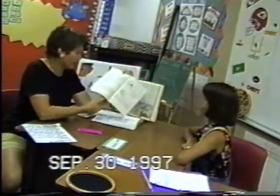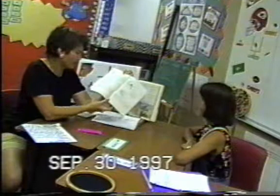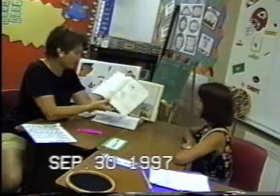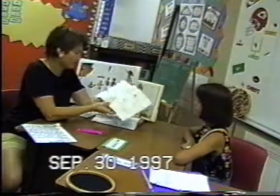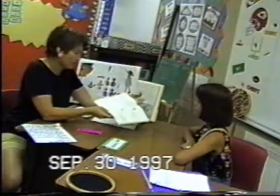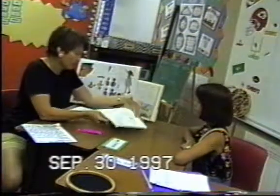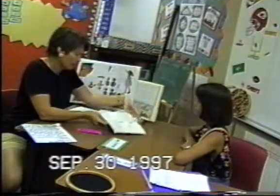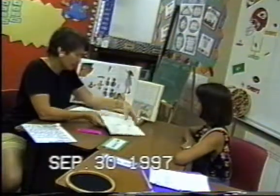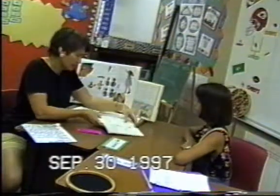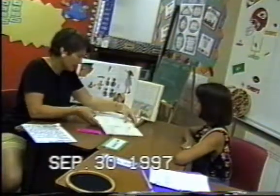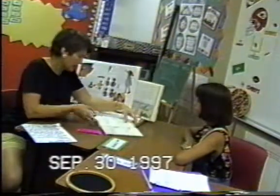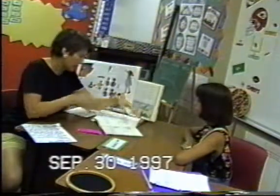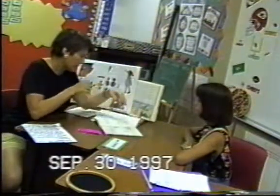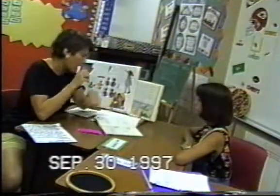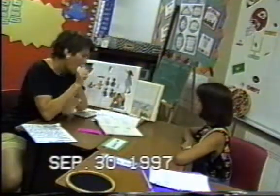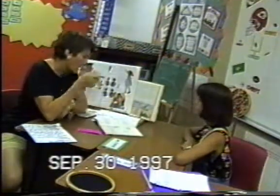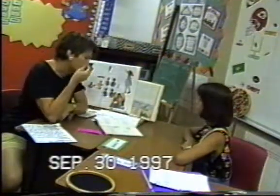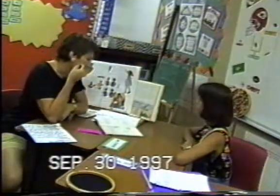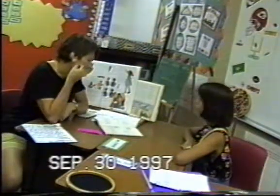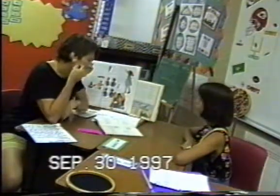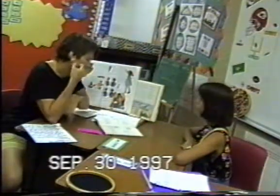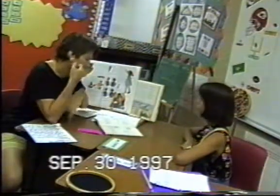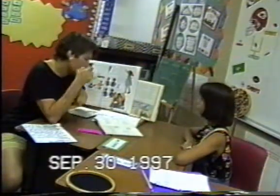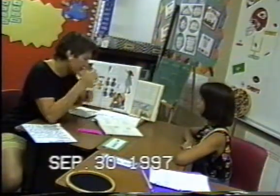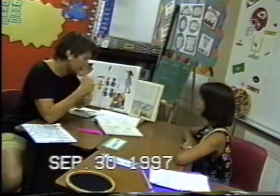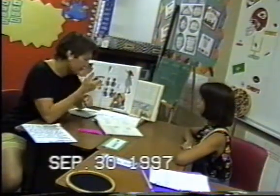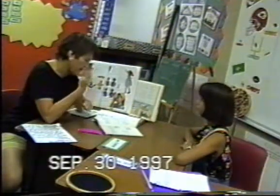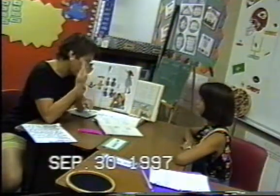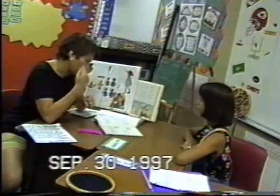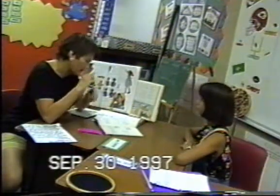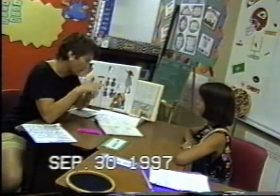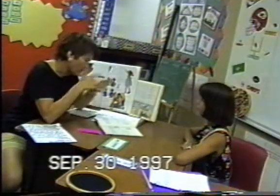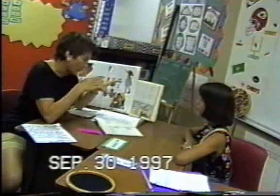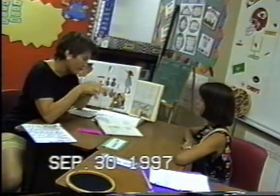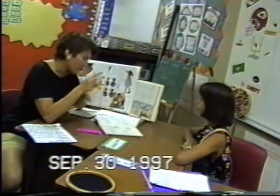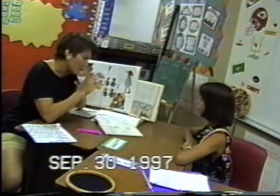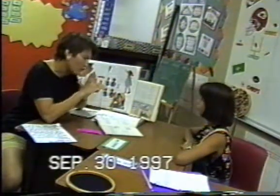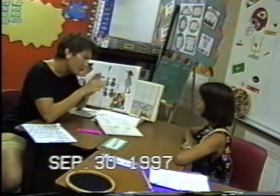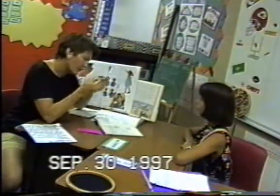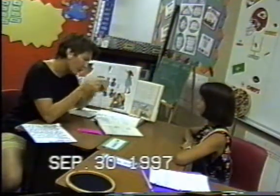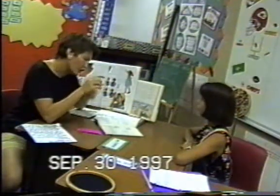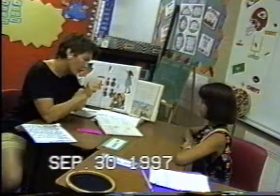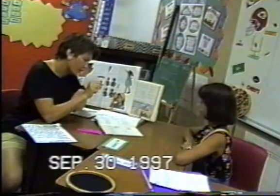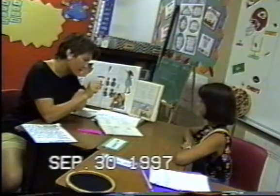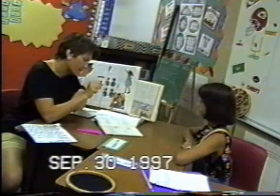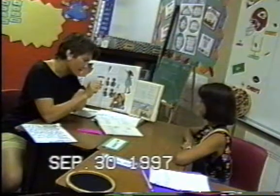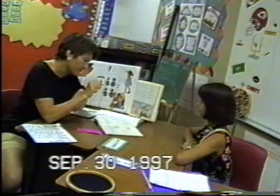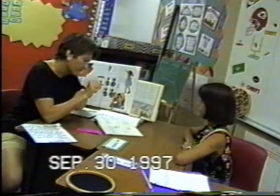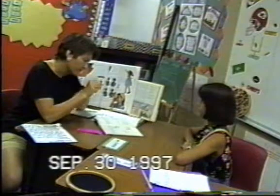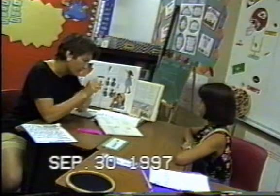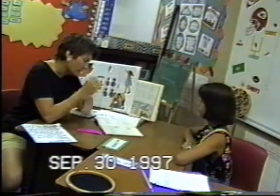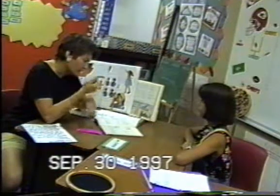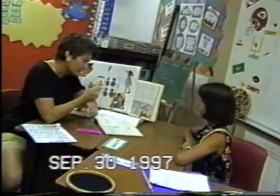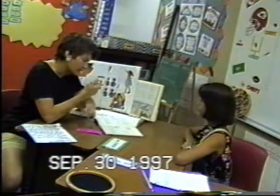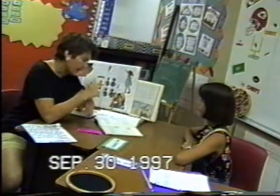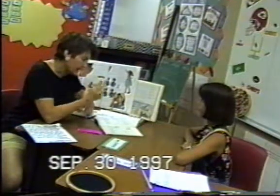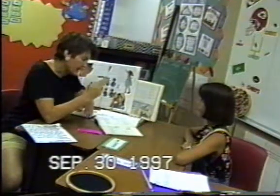there. It says, a sound is made when movement occurs, setting